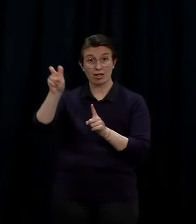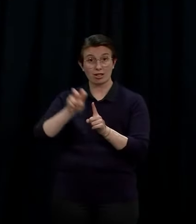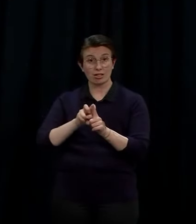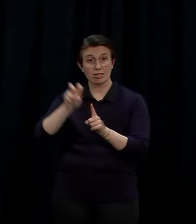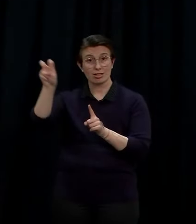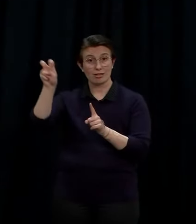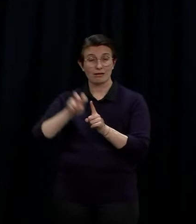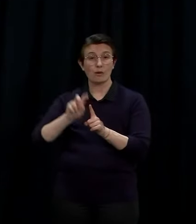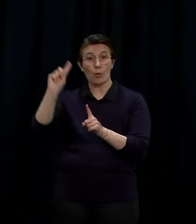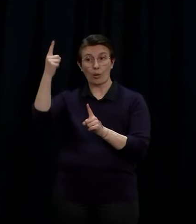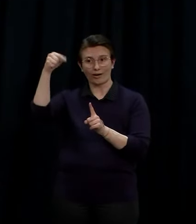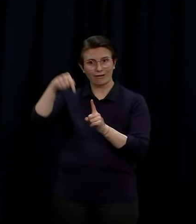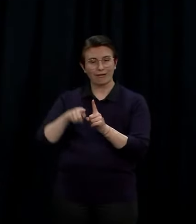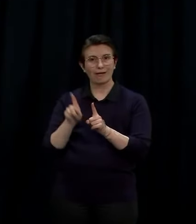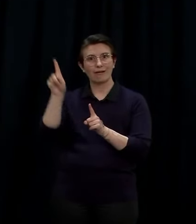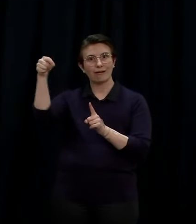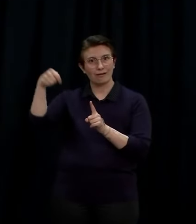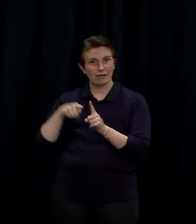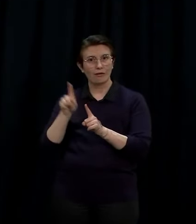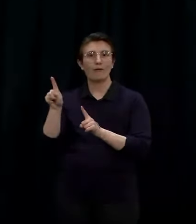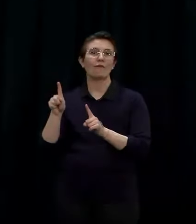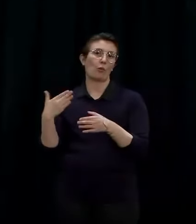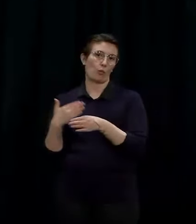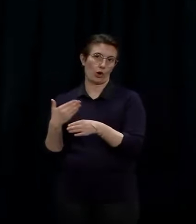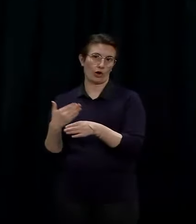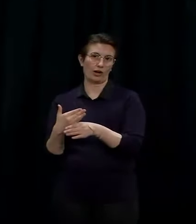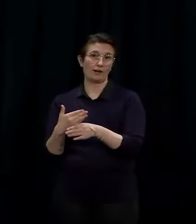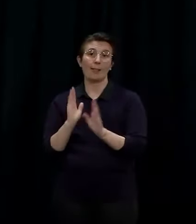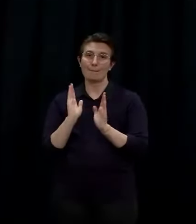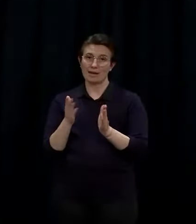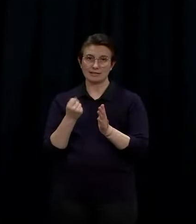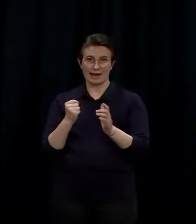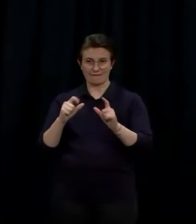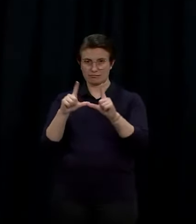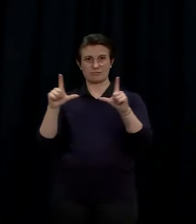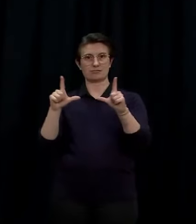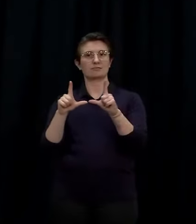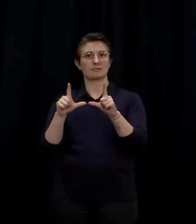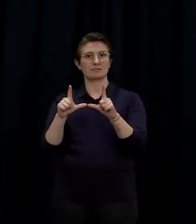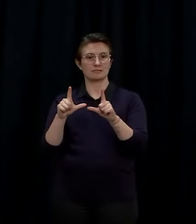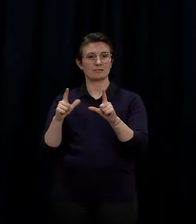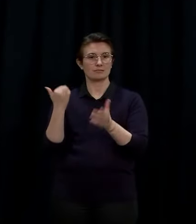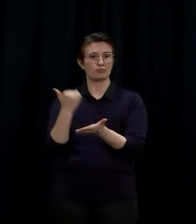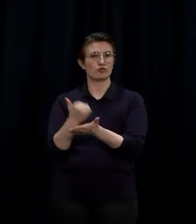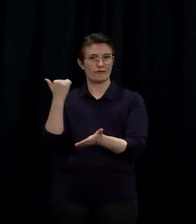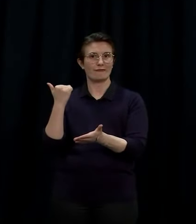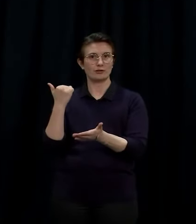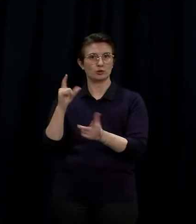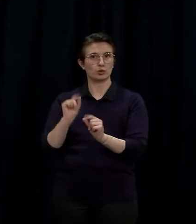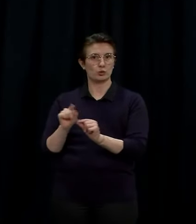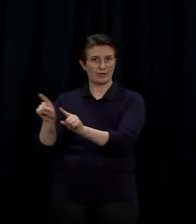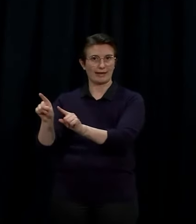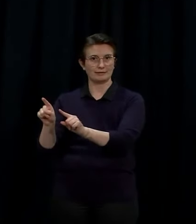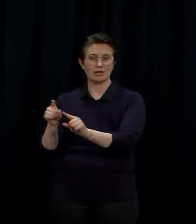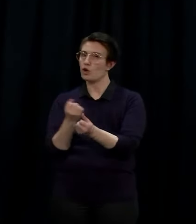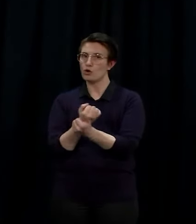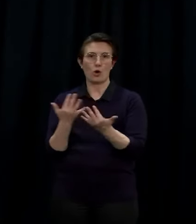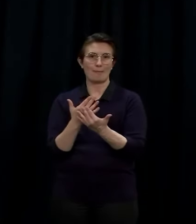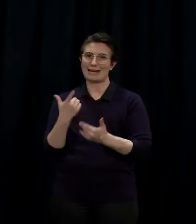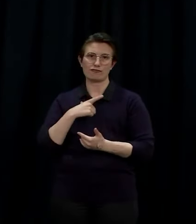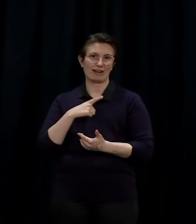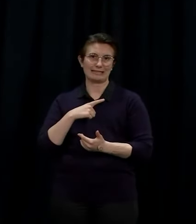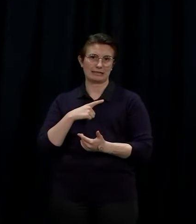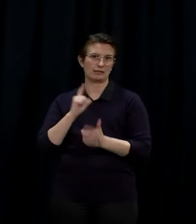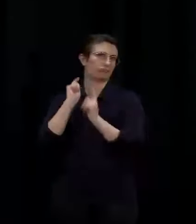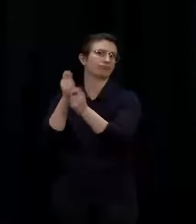the reasons for doing so are very limited. When the North Island outside of Auckland and Northland moves to alert level 3